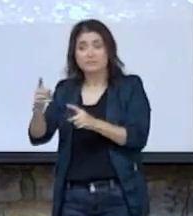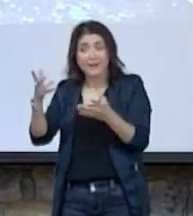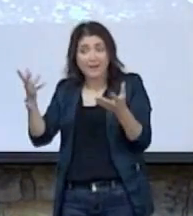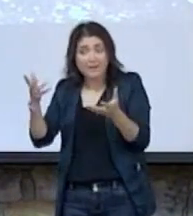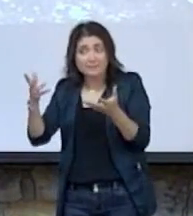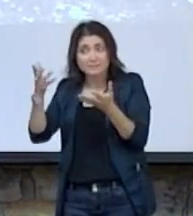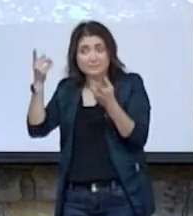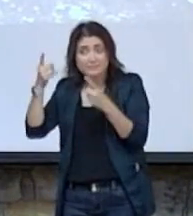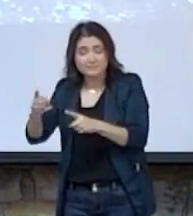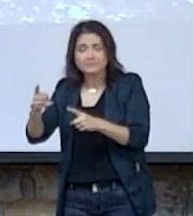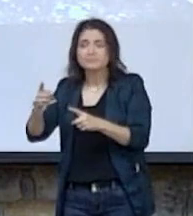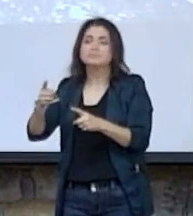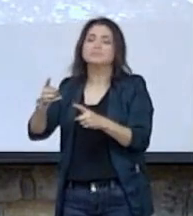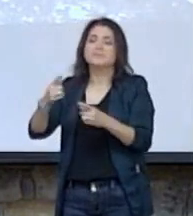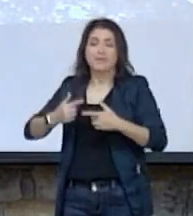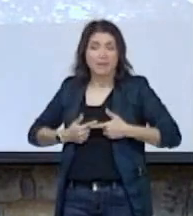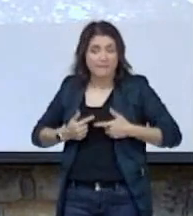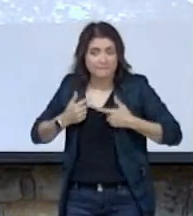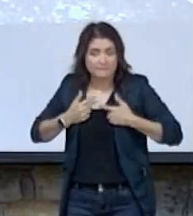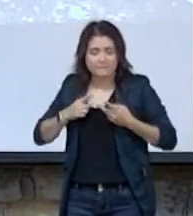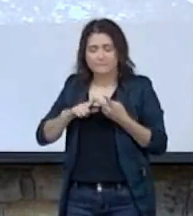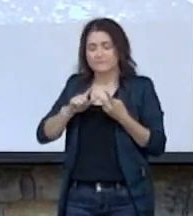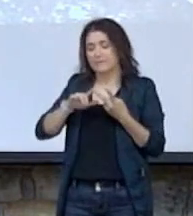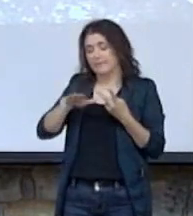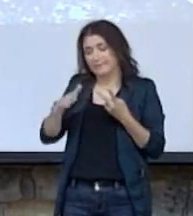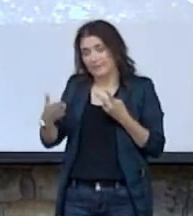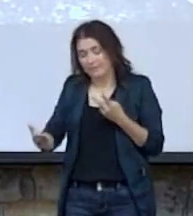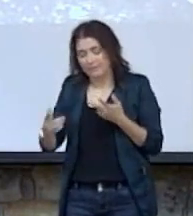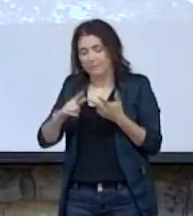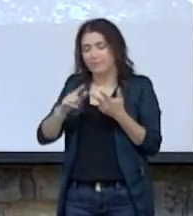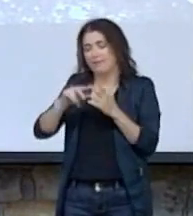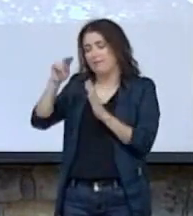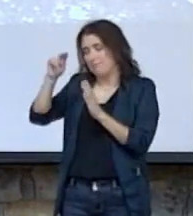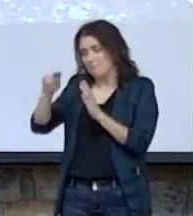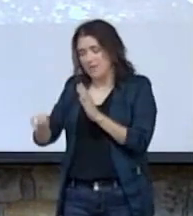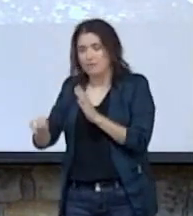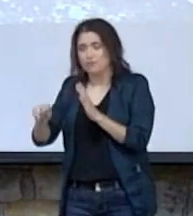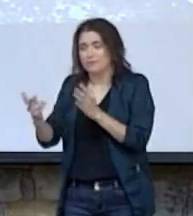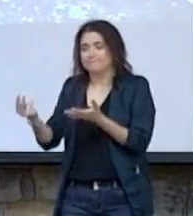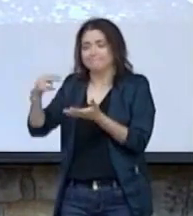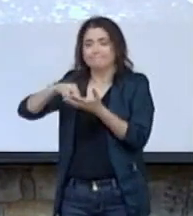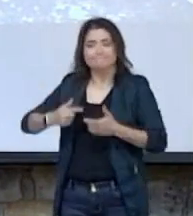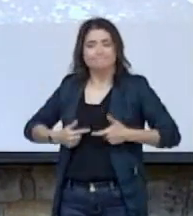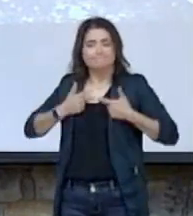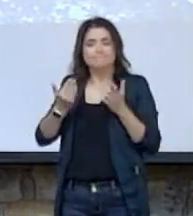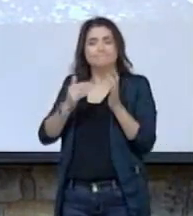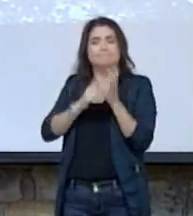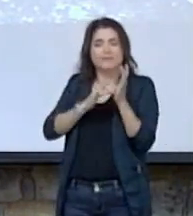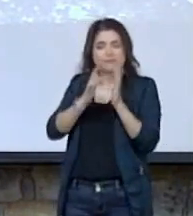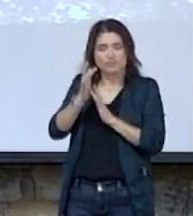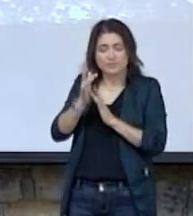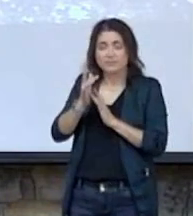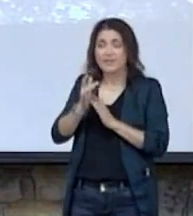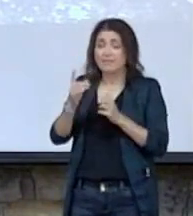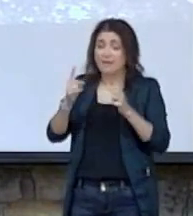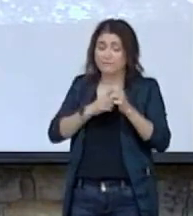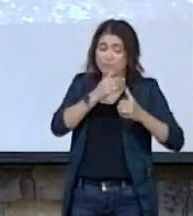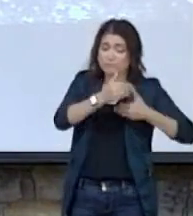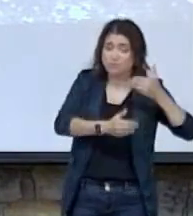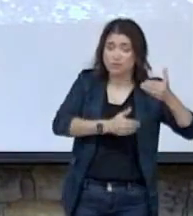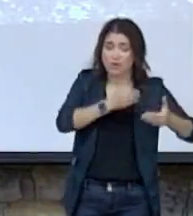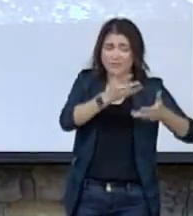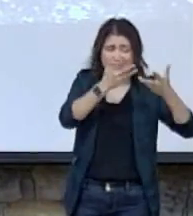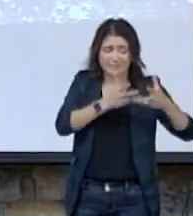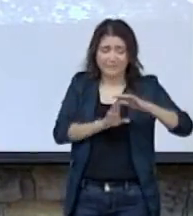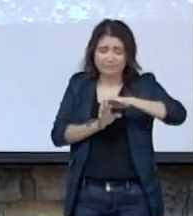death, in the burial, in the resurrection of Jesus. And through that process, that first thing was done away with, and now